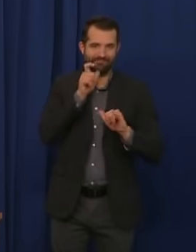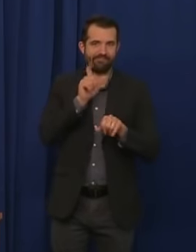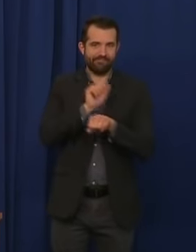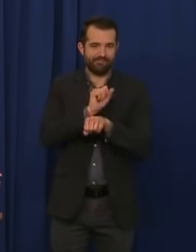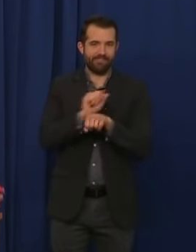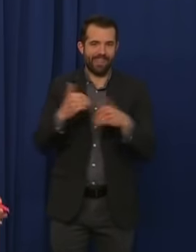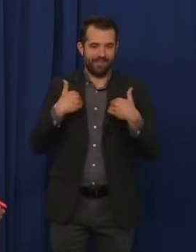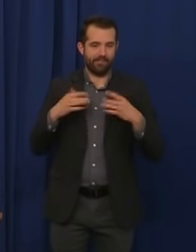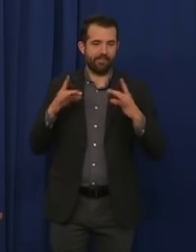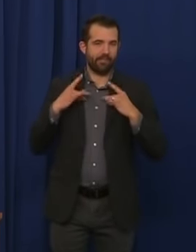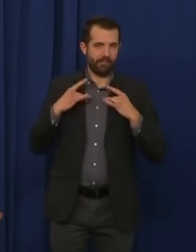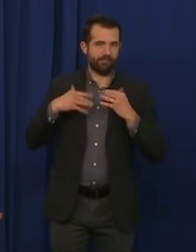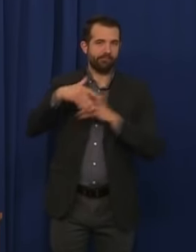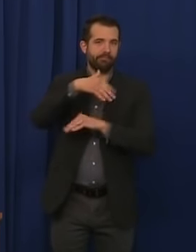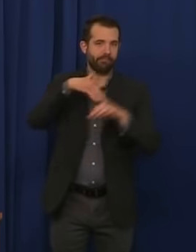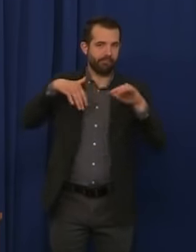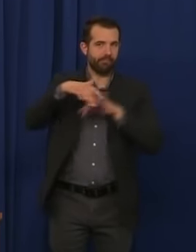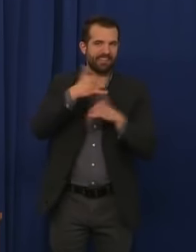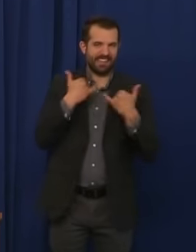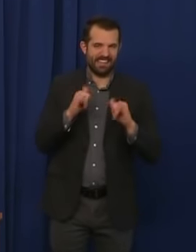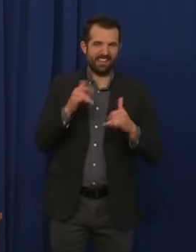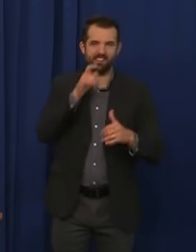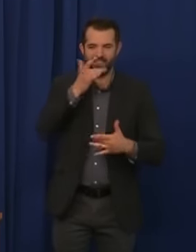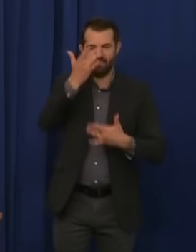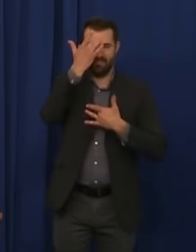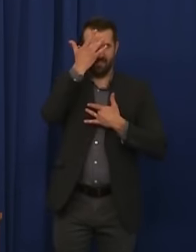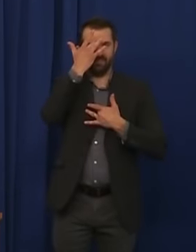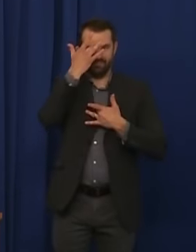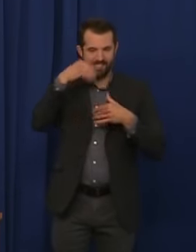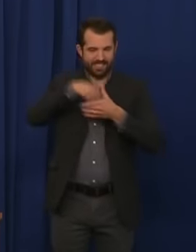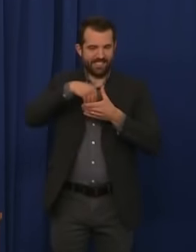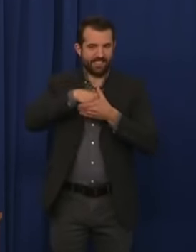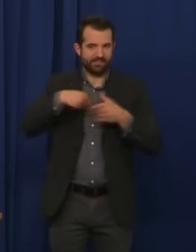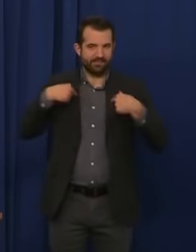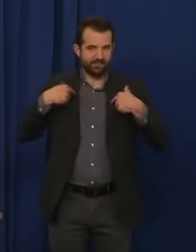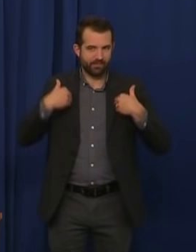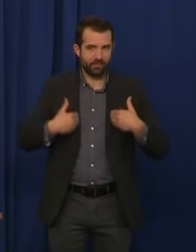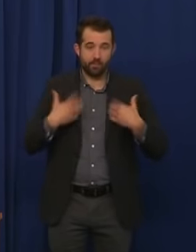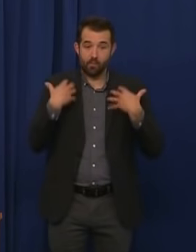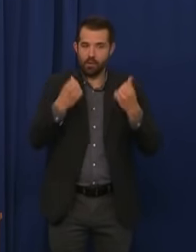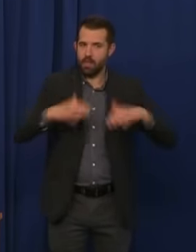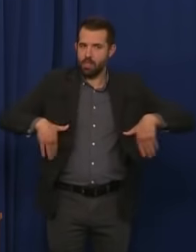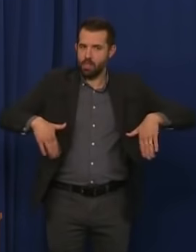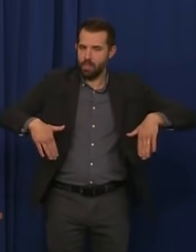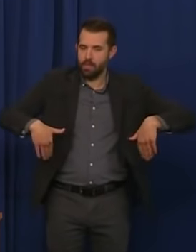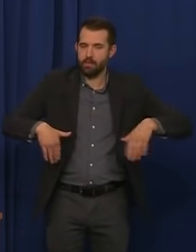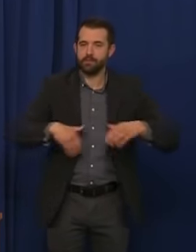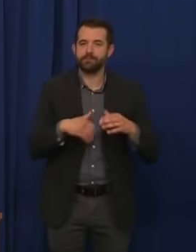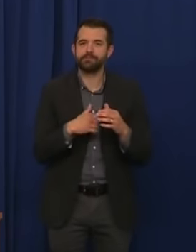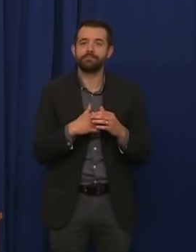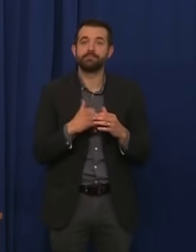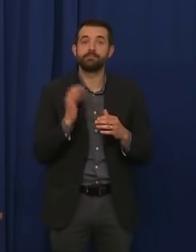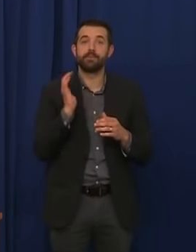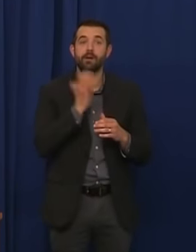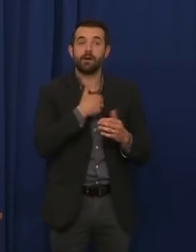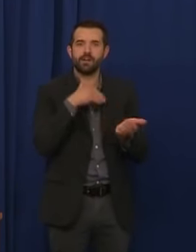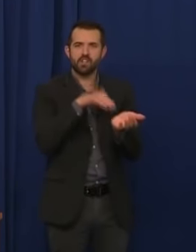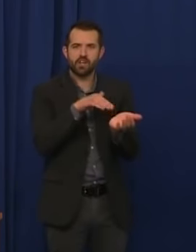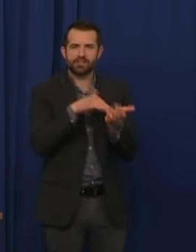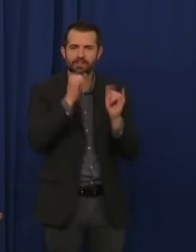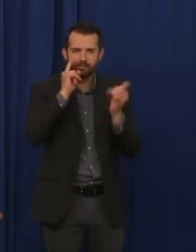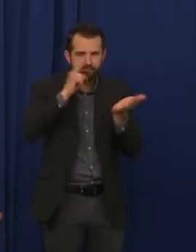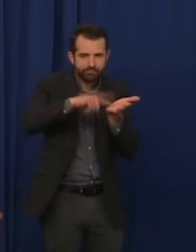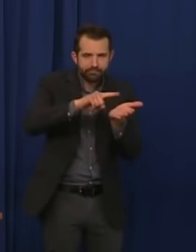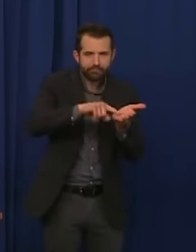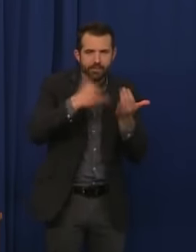just means they haven't yet moved into the recovered box. So our epidemiologists are continuing the contact tracing